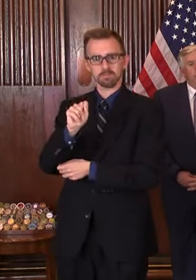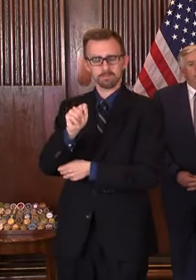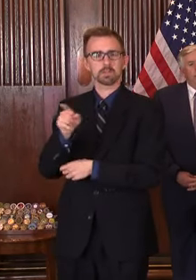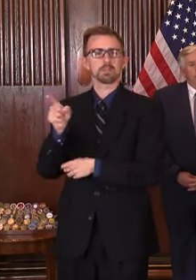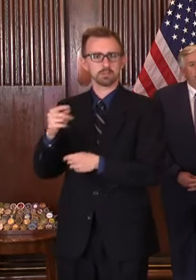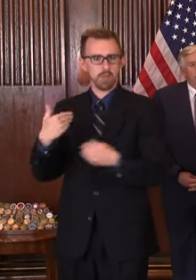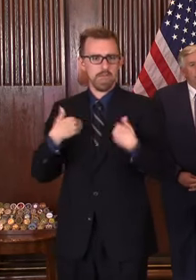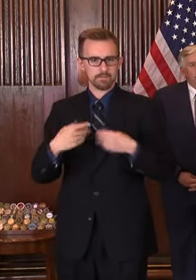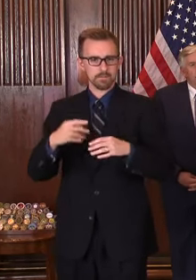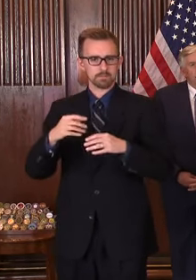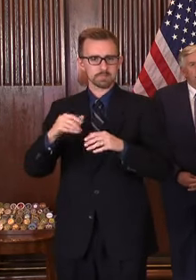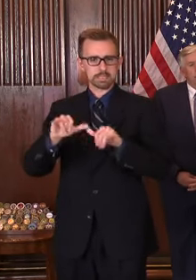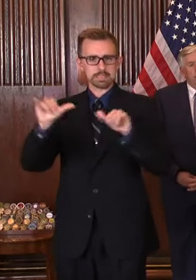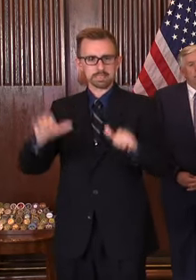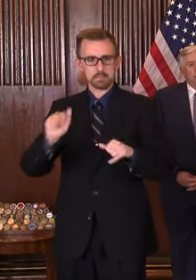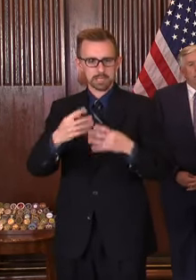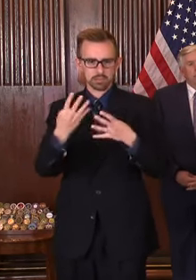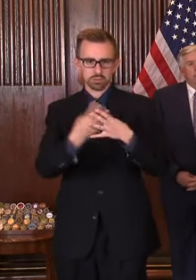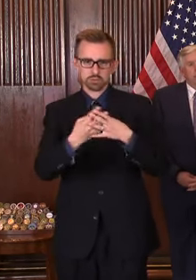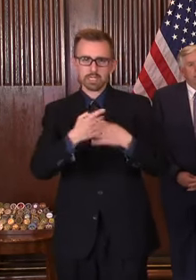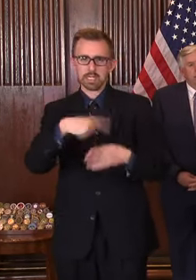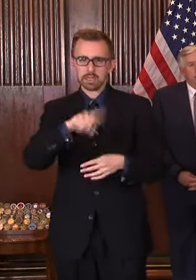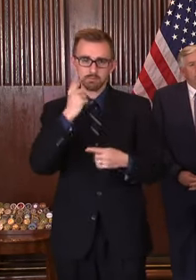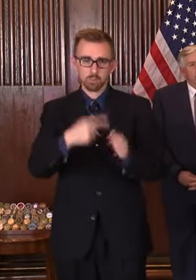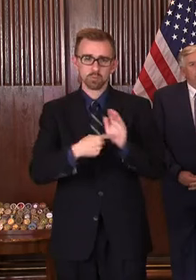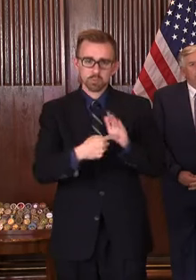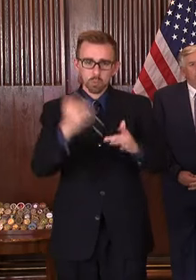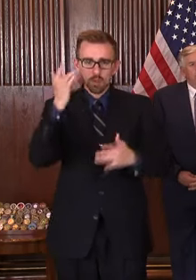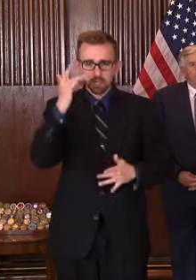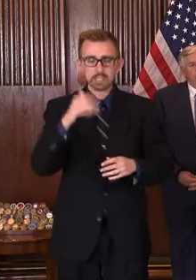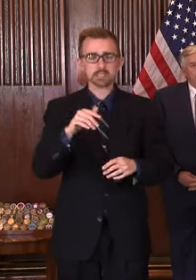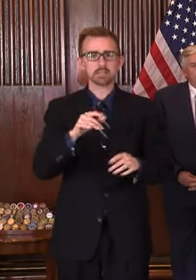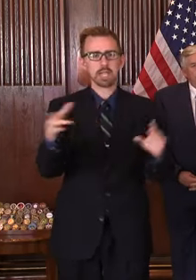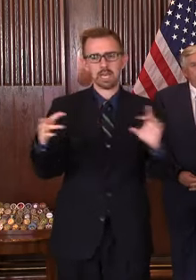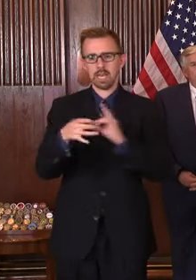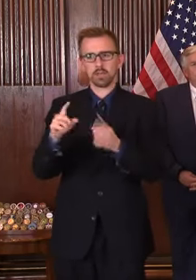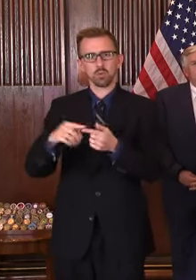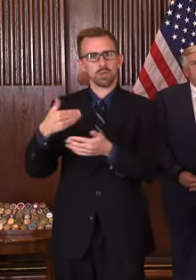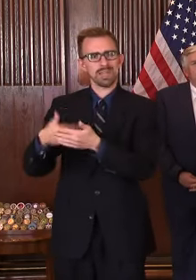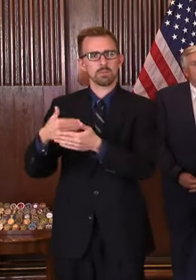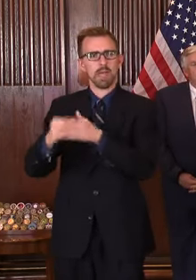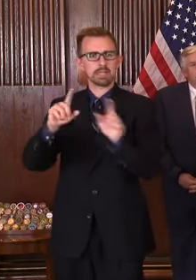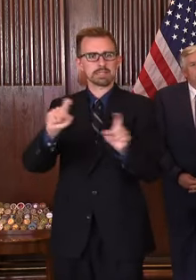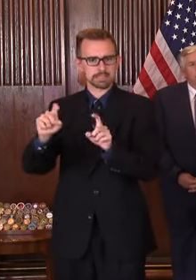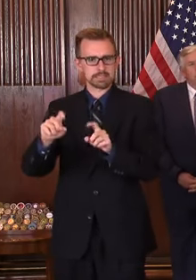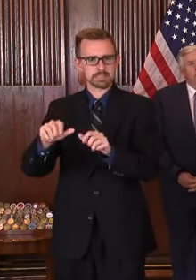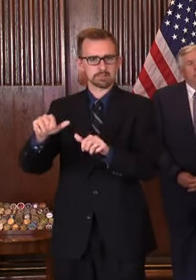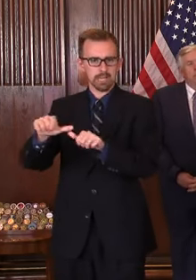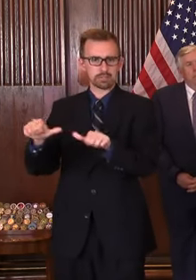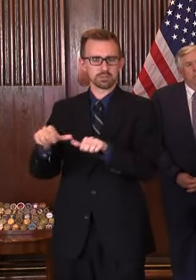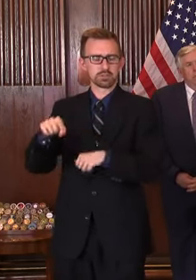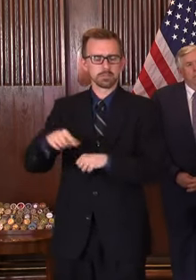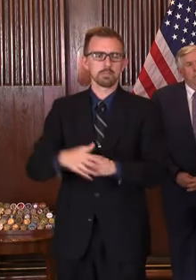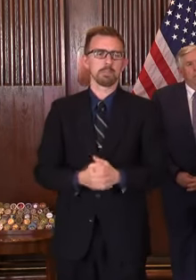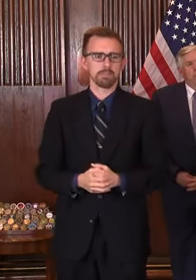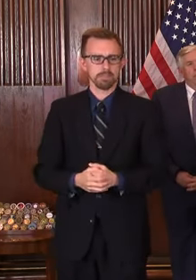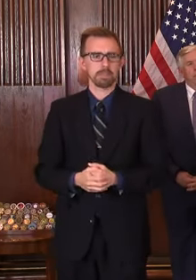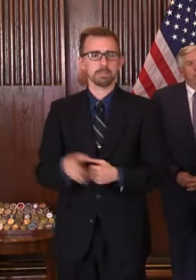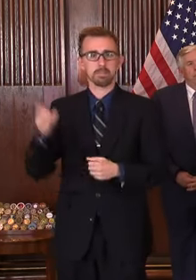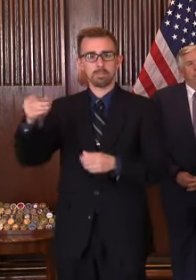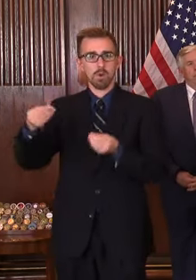help screen Missourians for symptoms and connect them to nearby testing locations. Microsoft has provided this platform to the state of Missouri